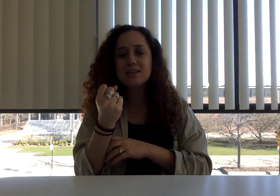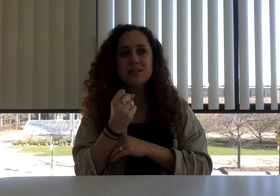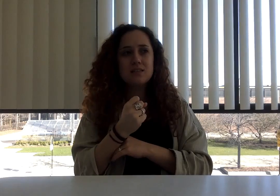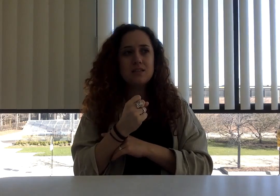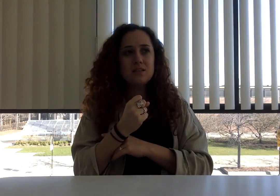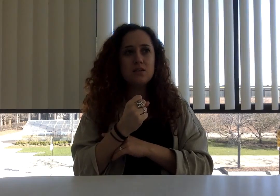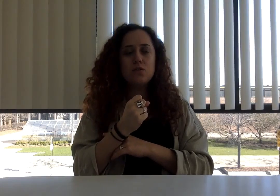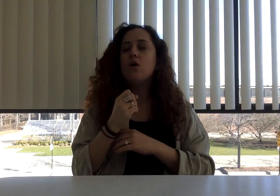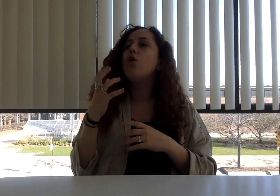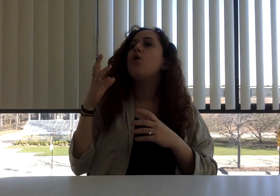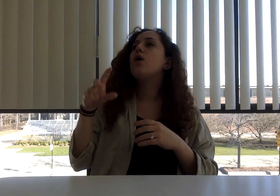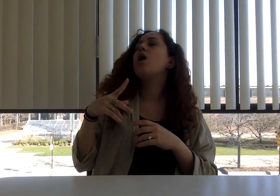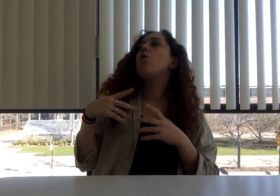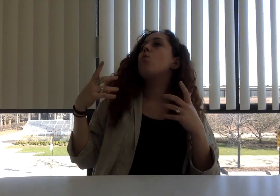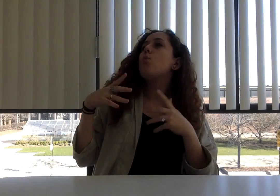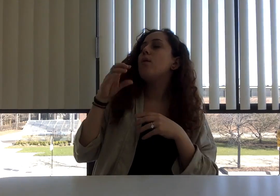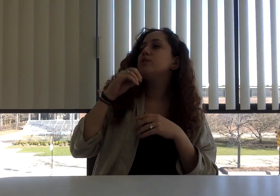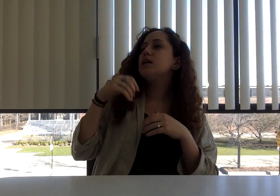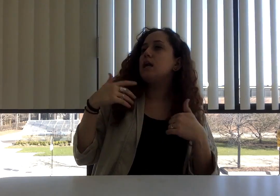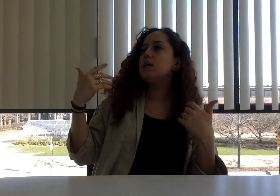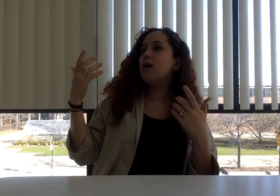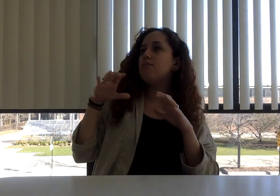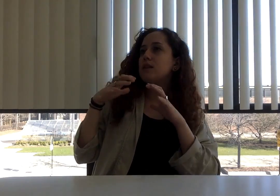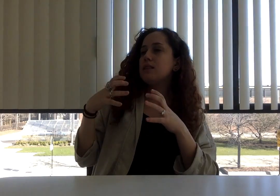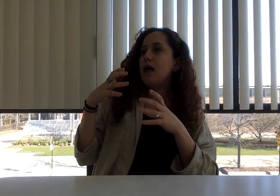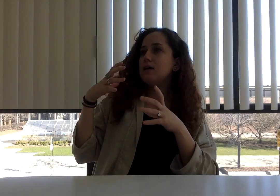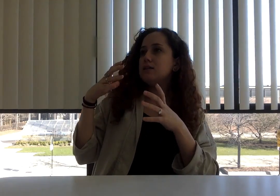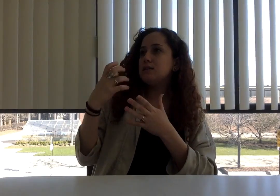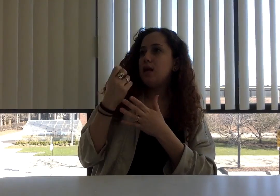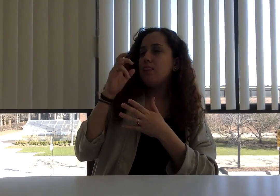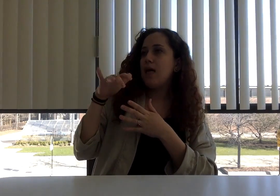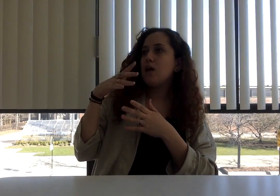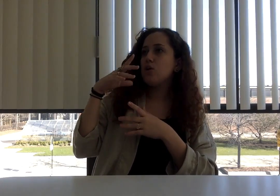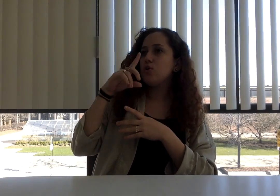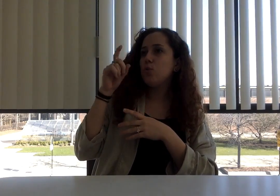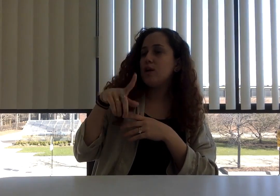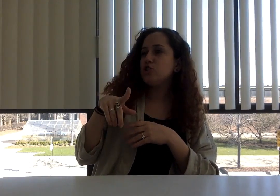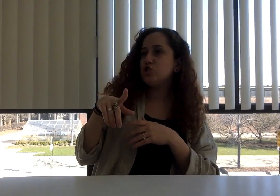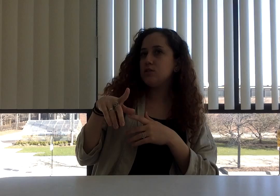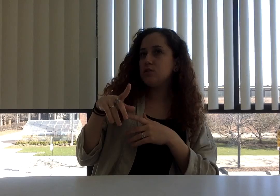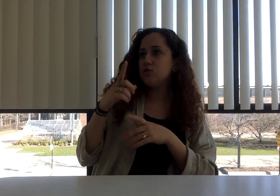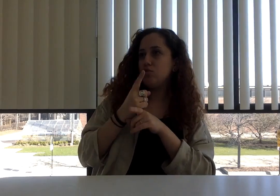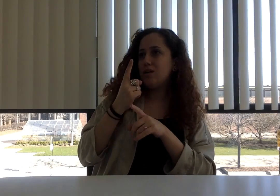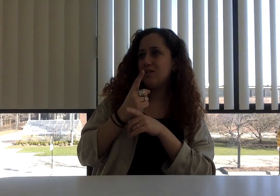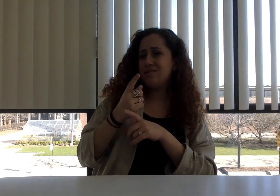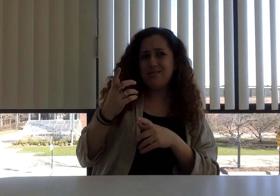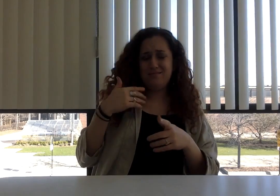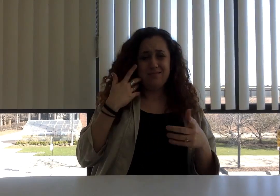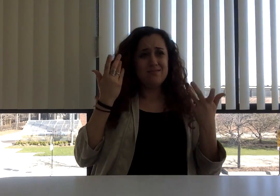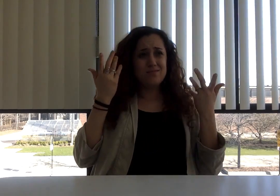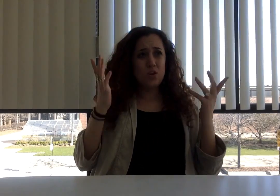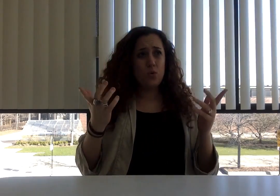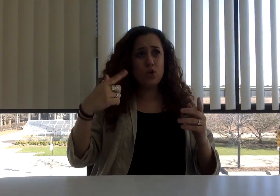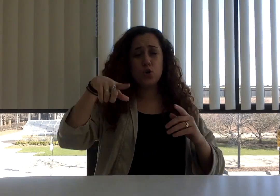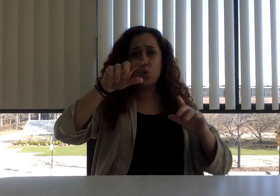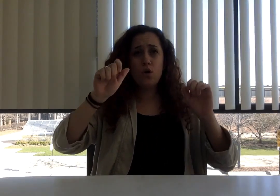class got that question correct? That's. I raise don't your think. hand if you I want don't to. think that's It's up what to you matters. guys to discuss that. A lot of people got So this. there's a I don't problem